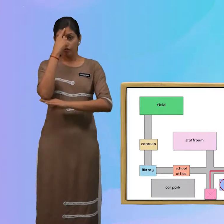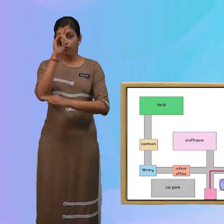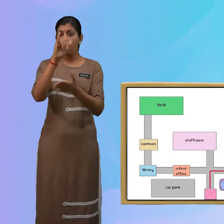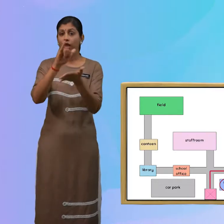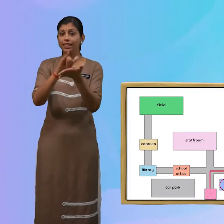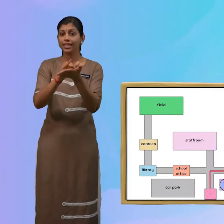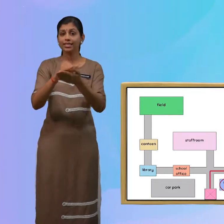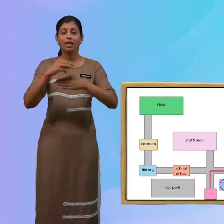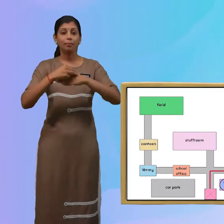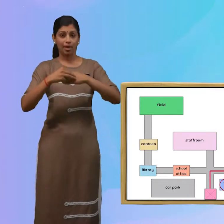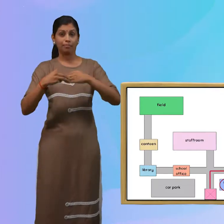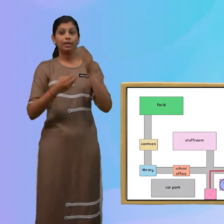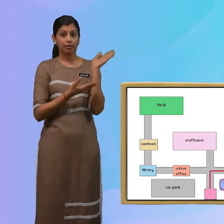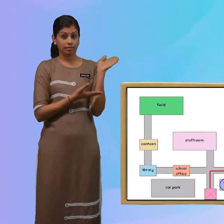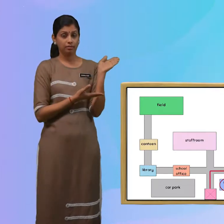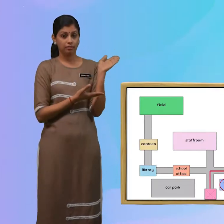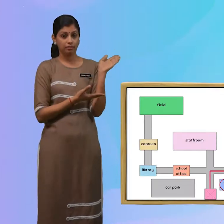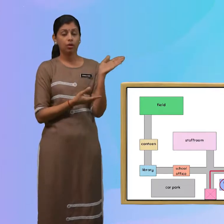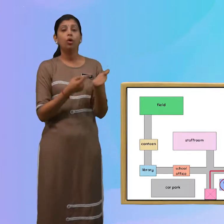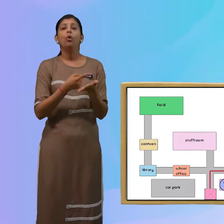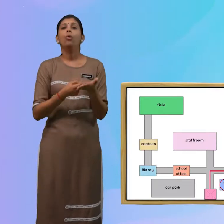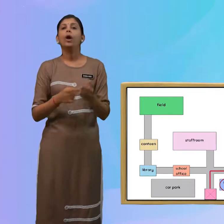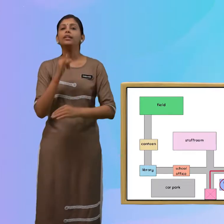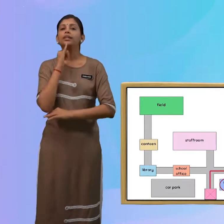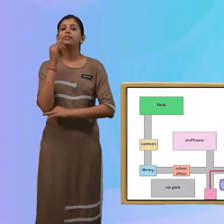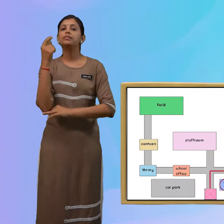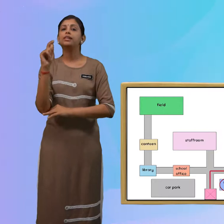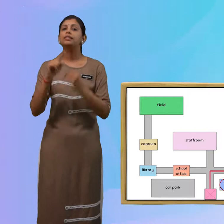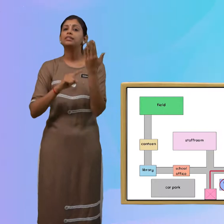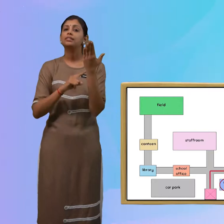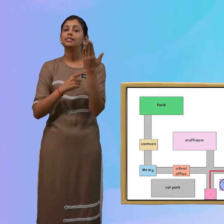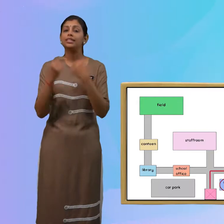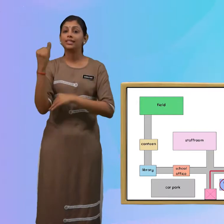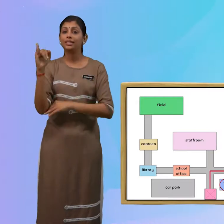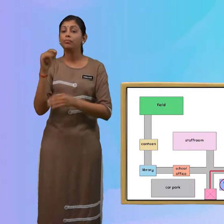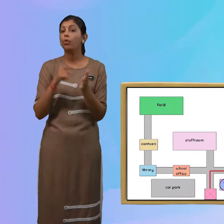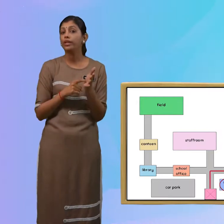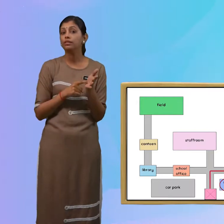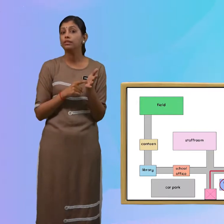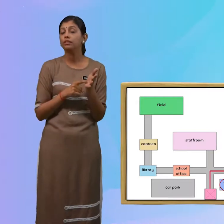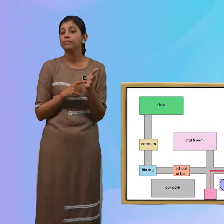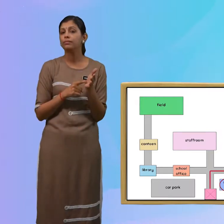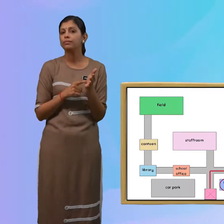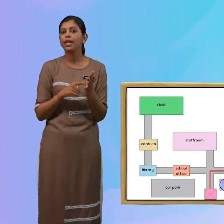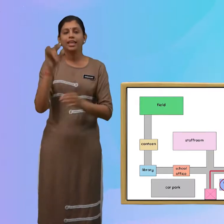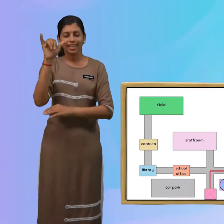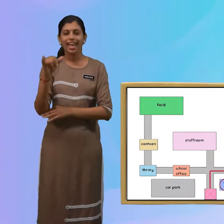For this map here, what is the starting point? Yes,